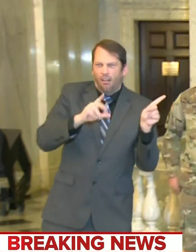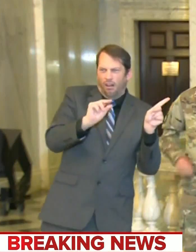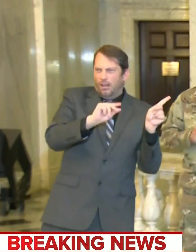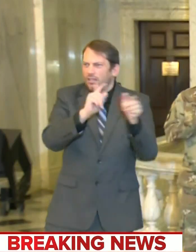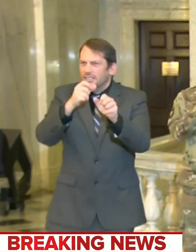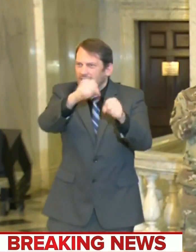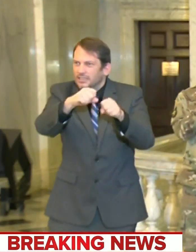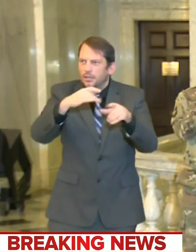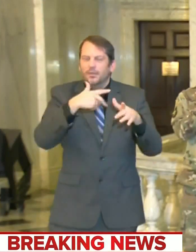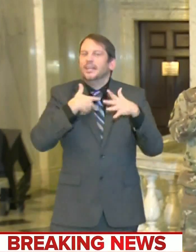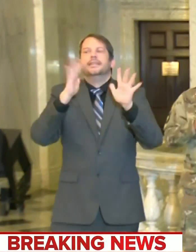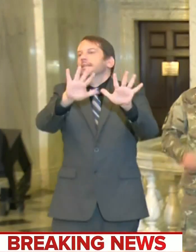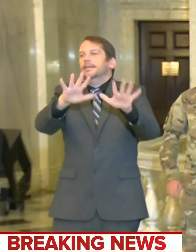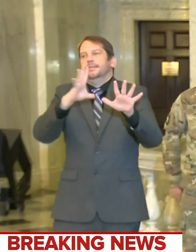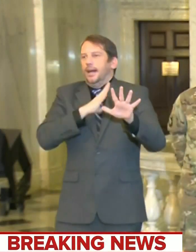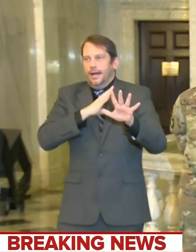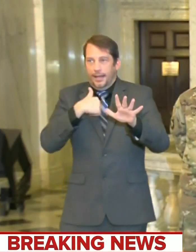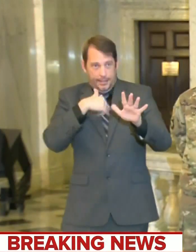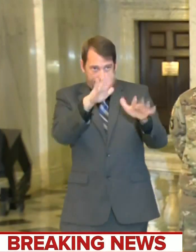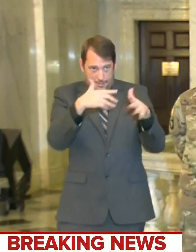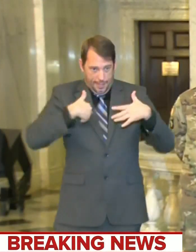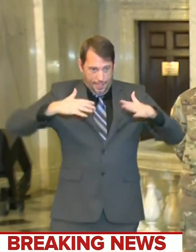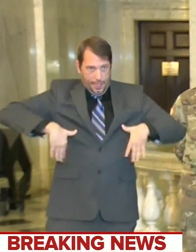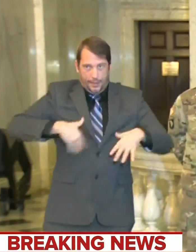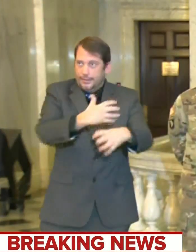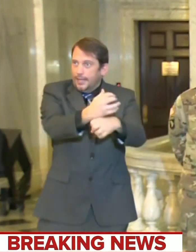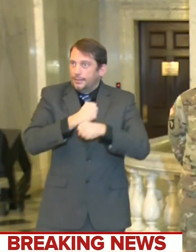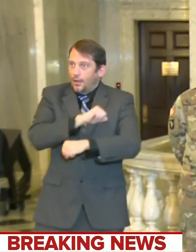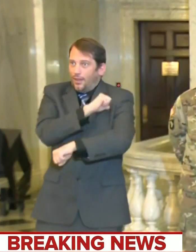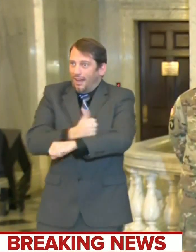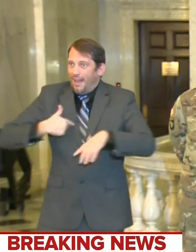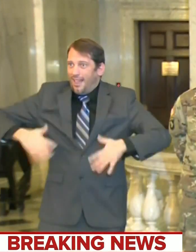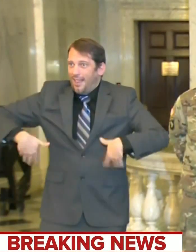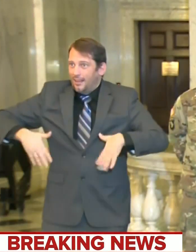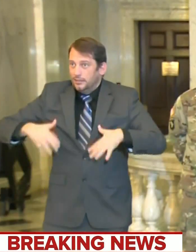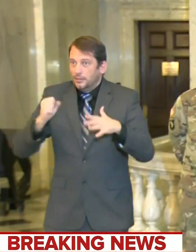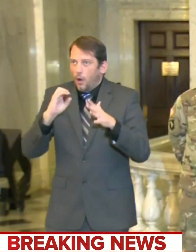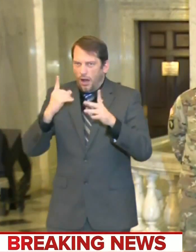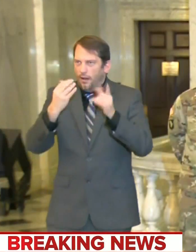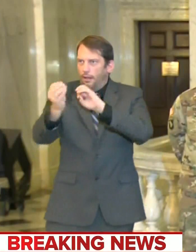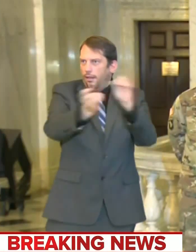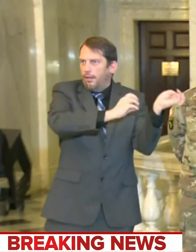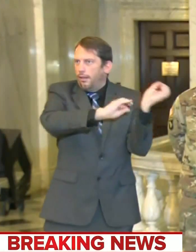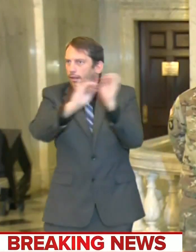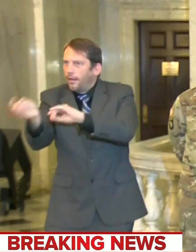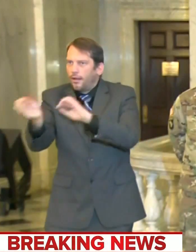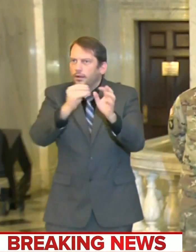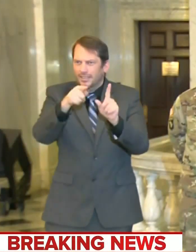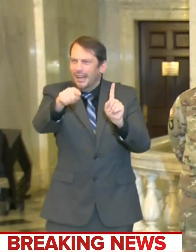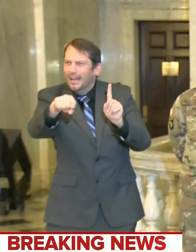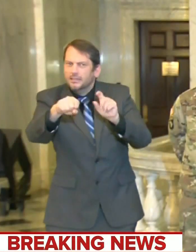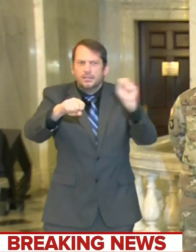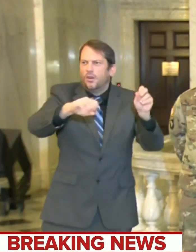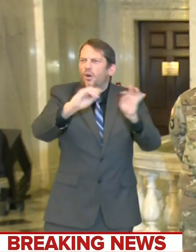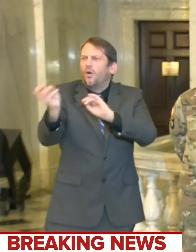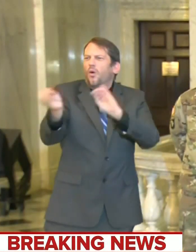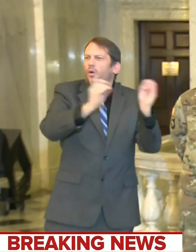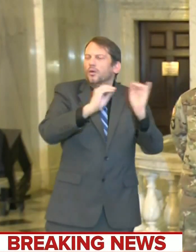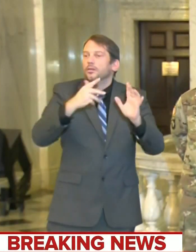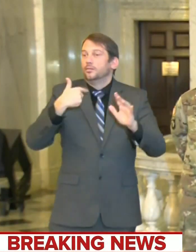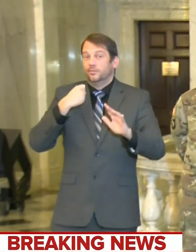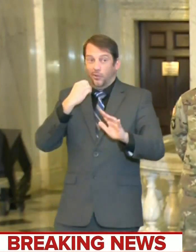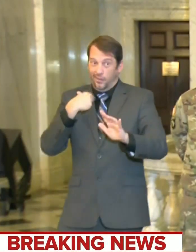have the authorization. And so we had multiple times. The general was, we running up the flagpole, we're ready, don't